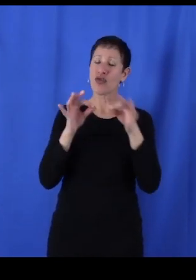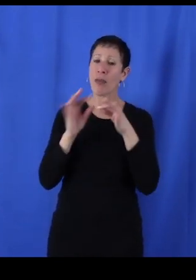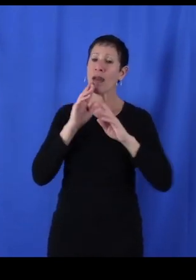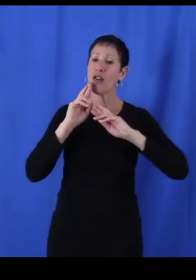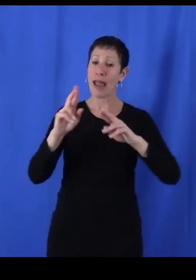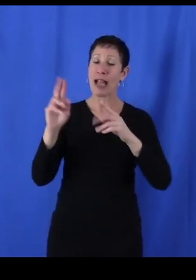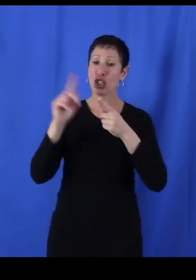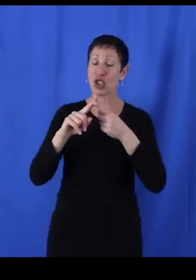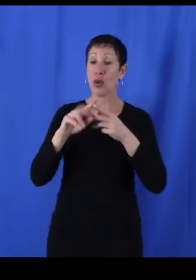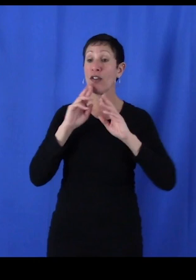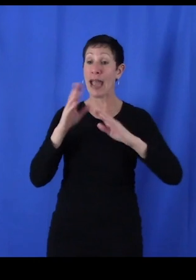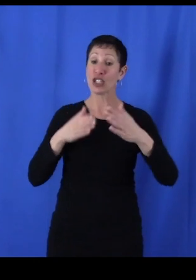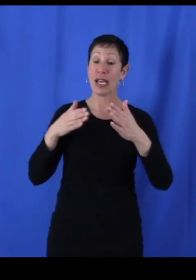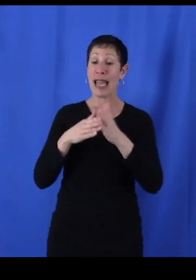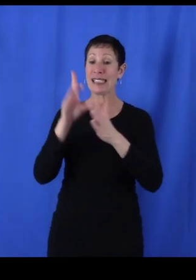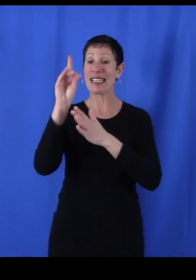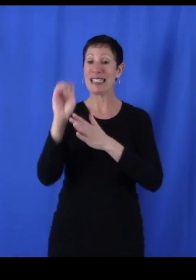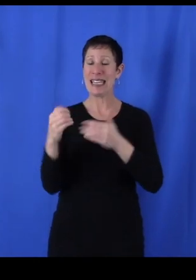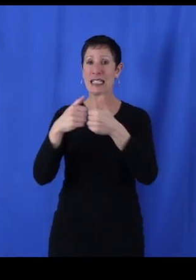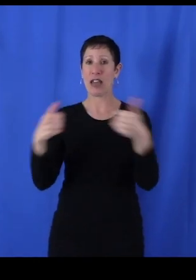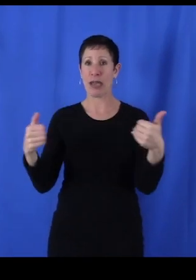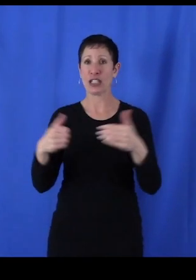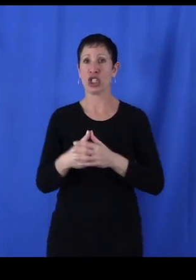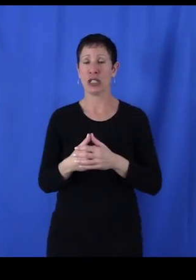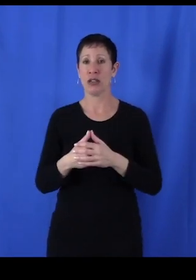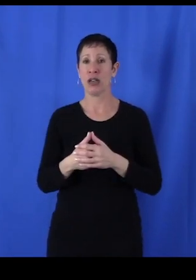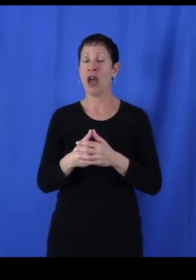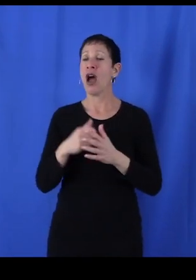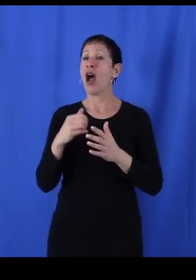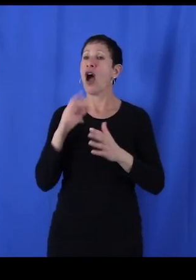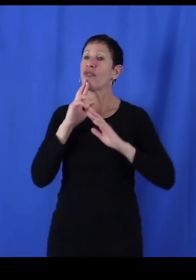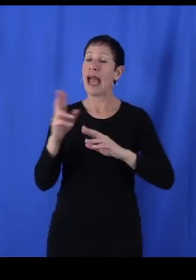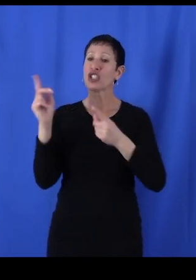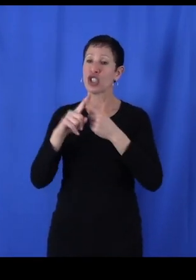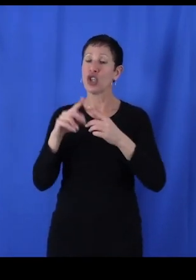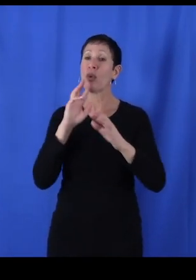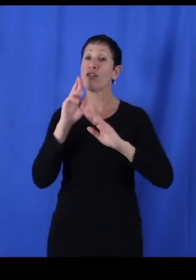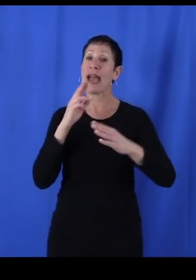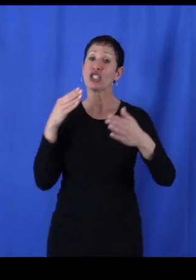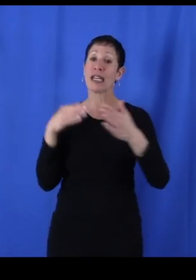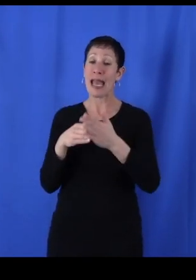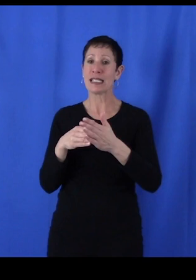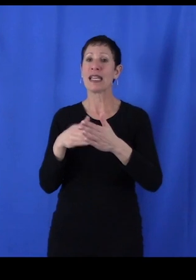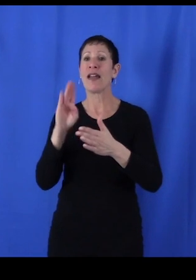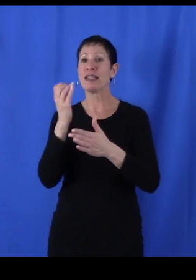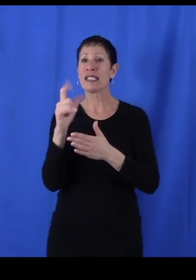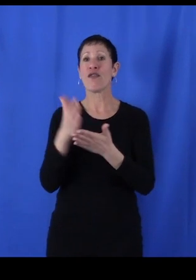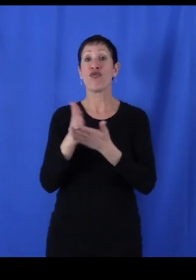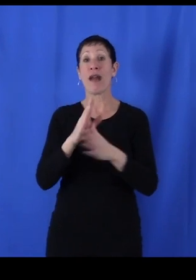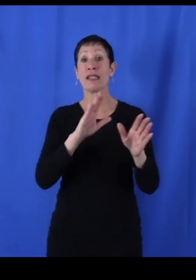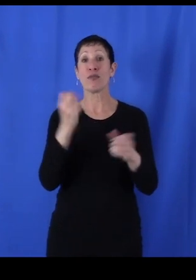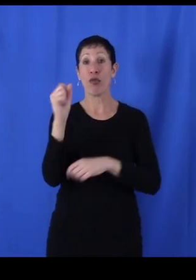to and against desegregation, a reaction to and against the civil rights movement. So the problem is